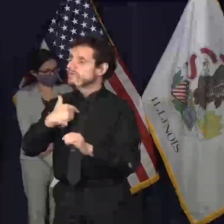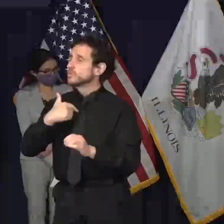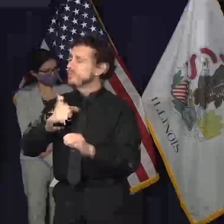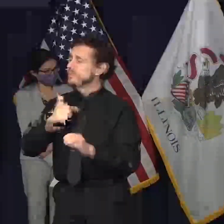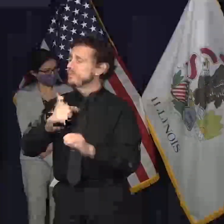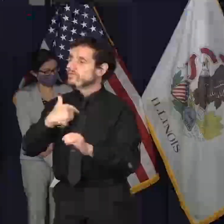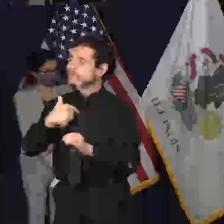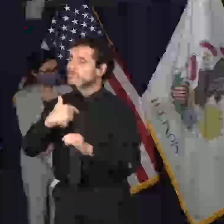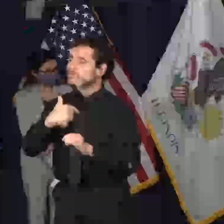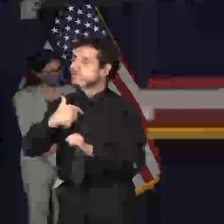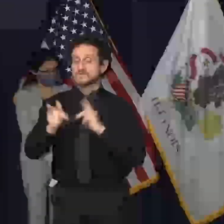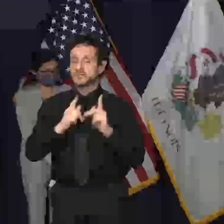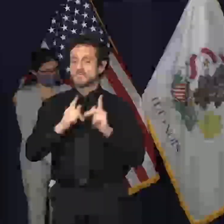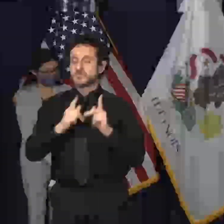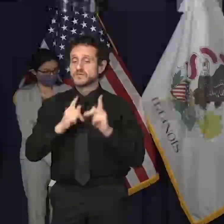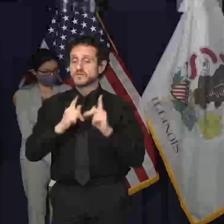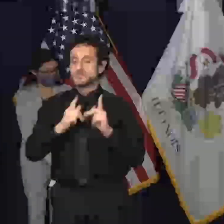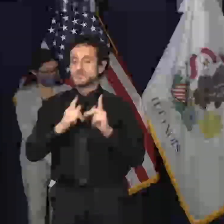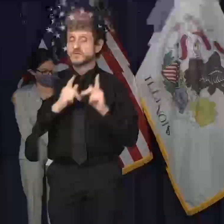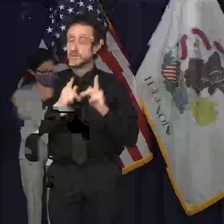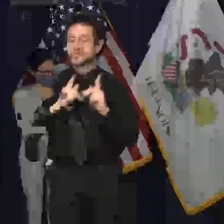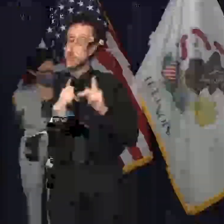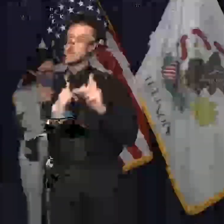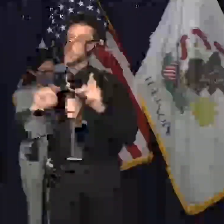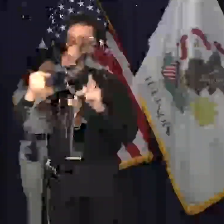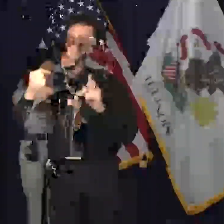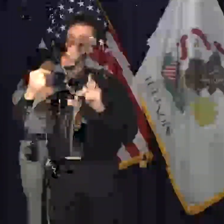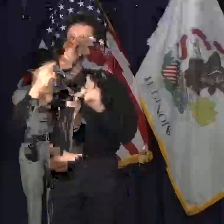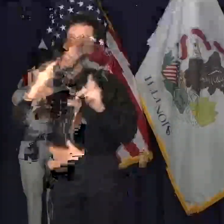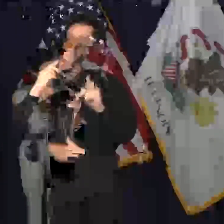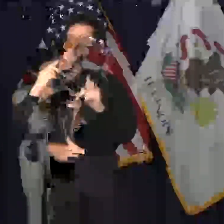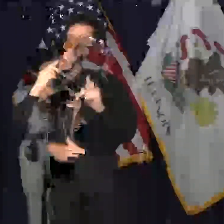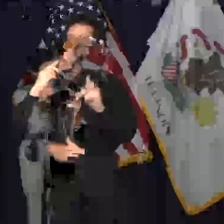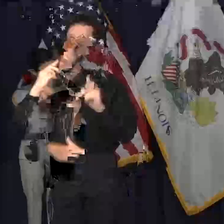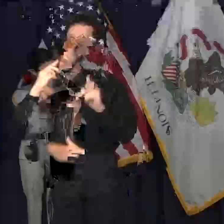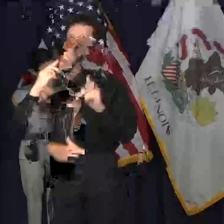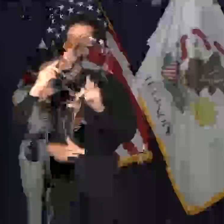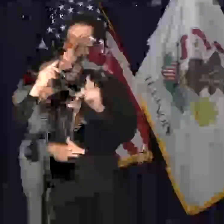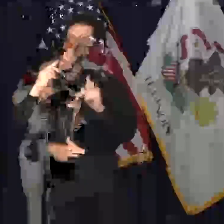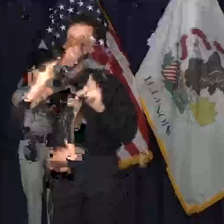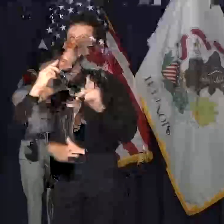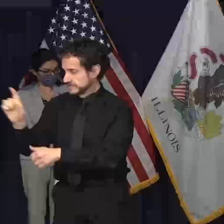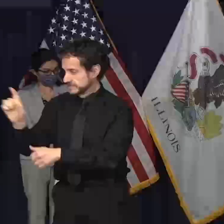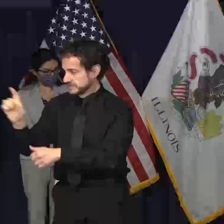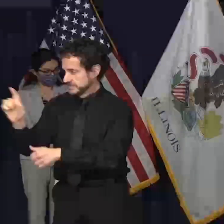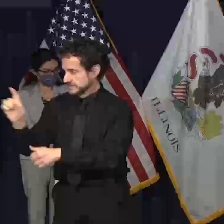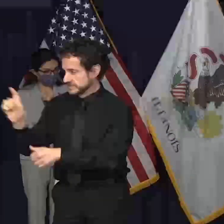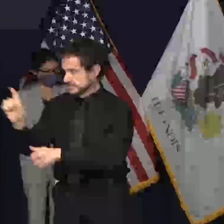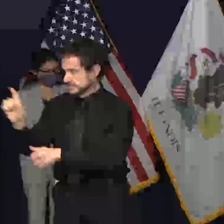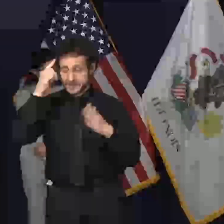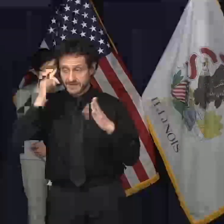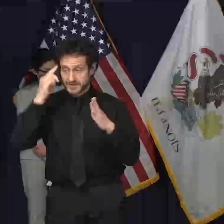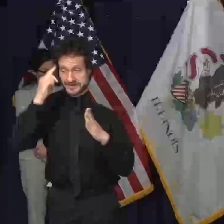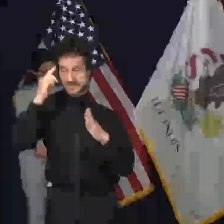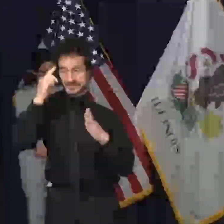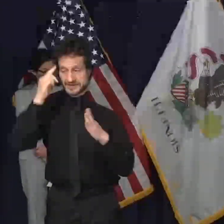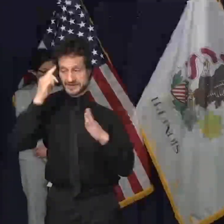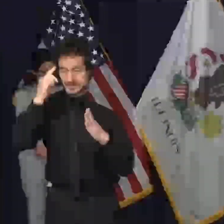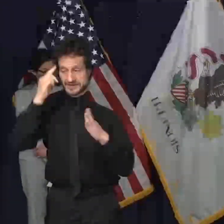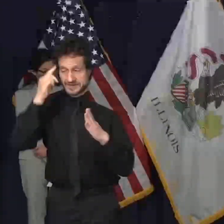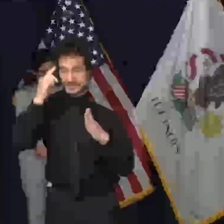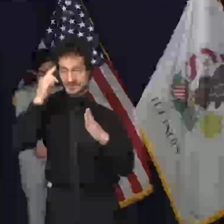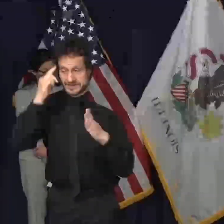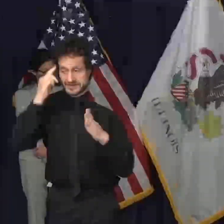doing, all of us. Indeed, I talked to many of the governors across the nation. They have shared their epidemiological findings